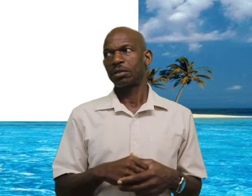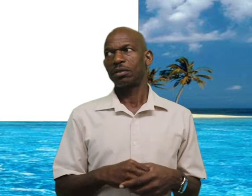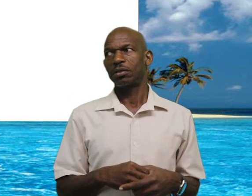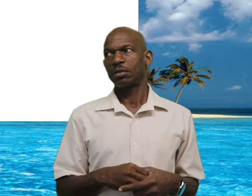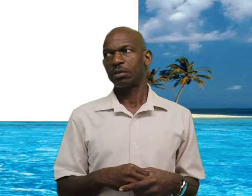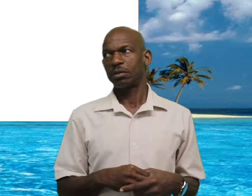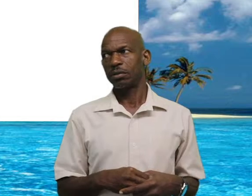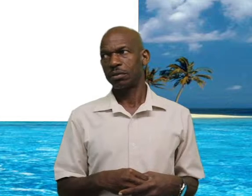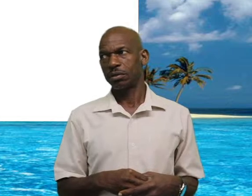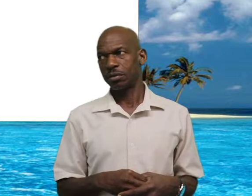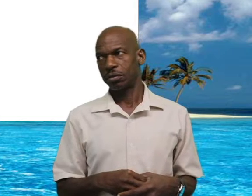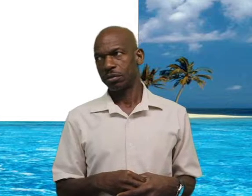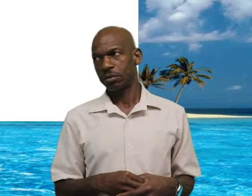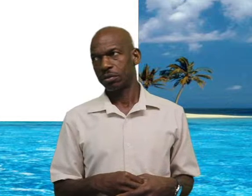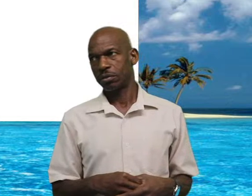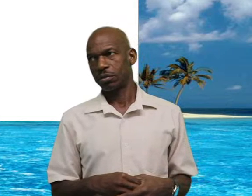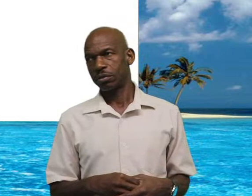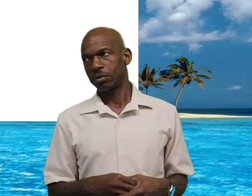dog